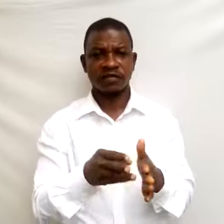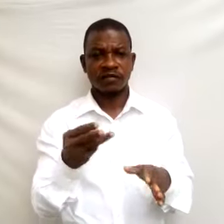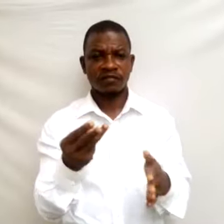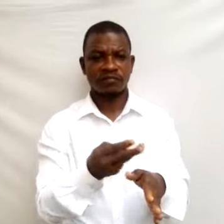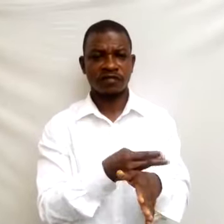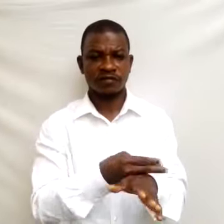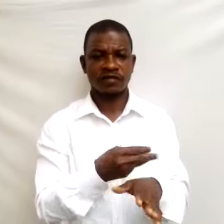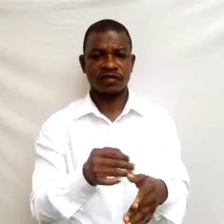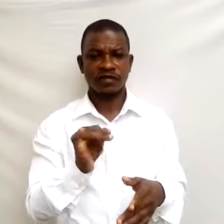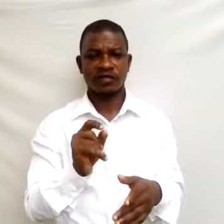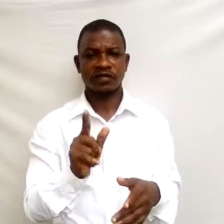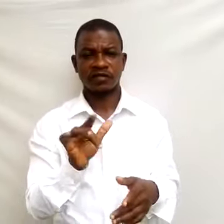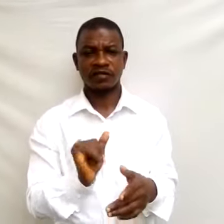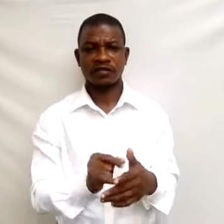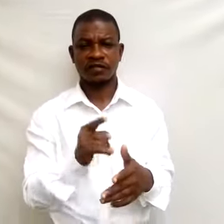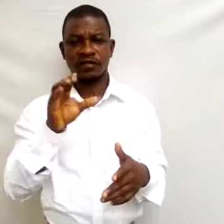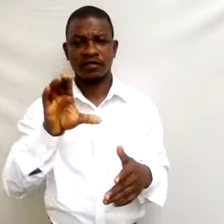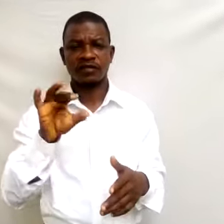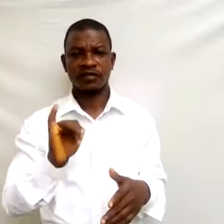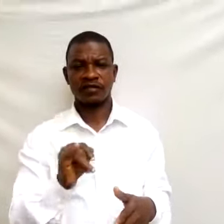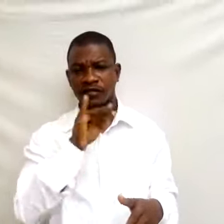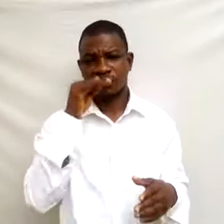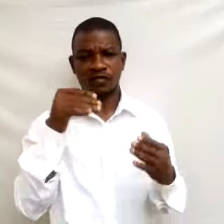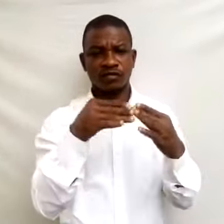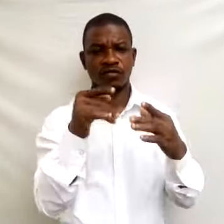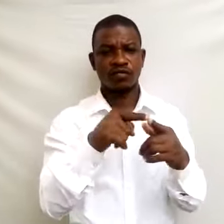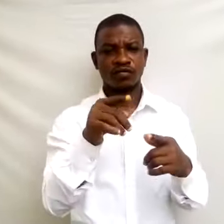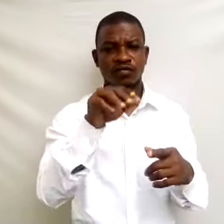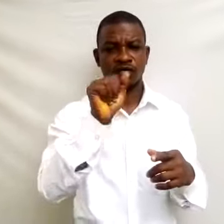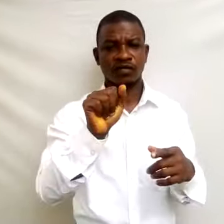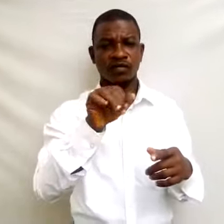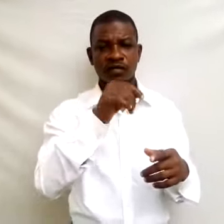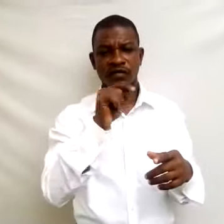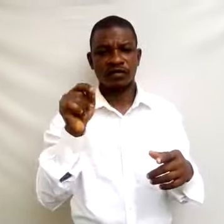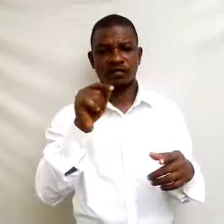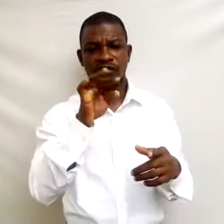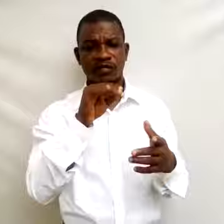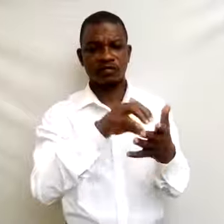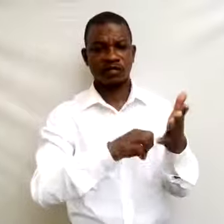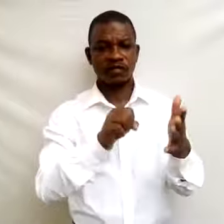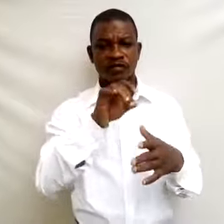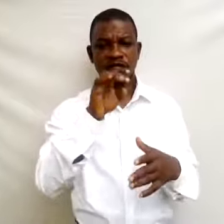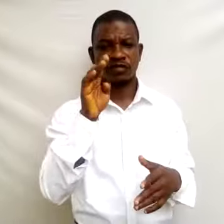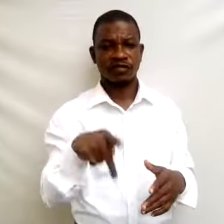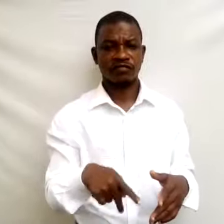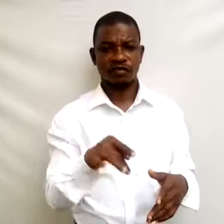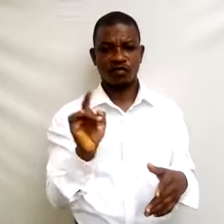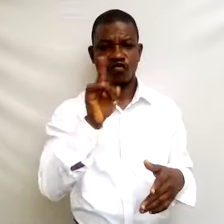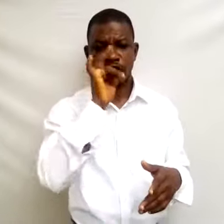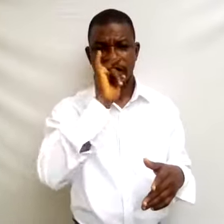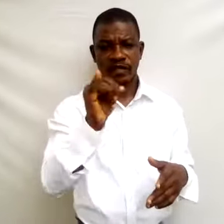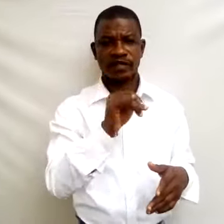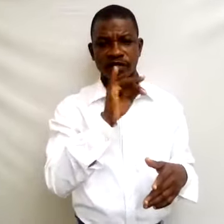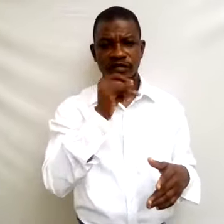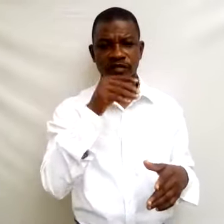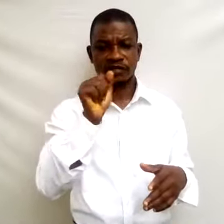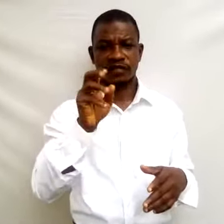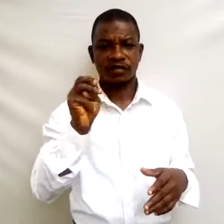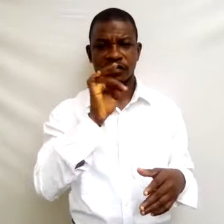Mathematically, CI is equal to A minus P, where A is amount